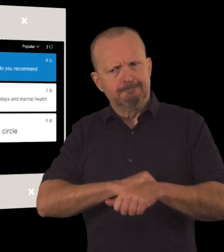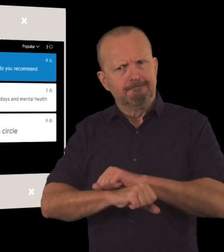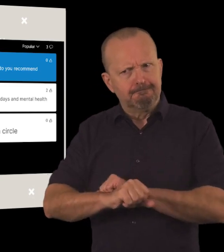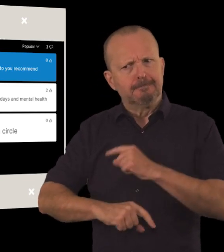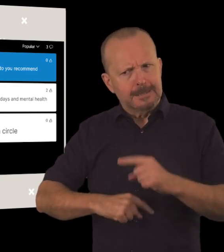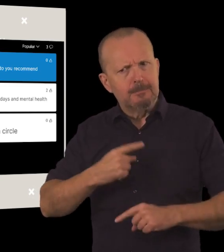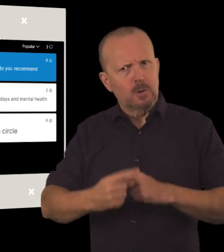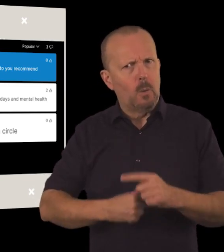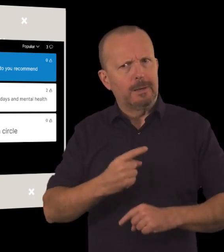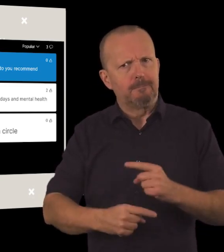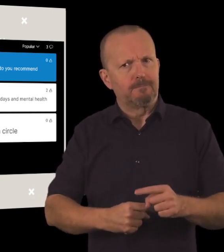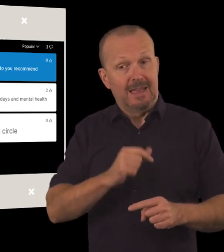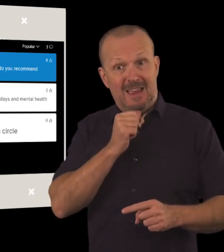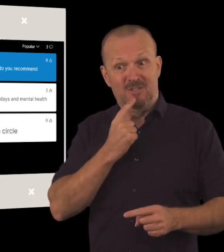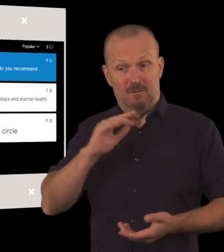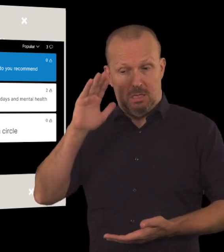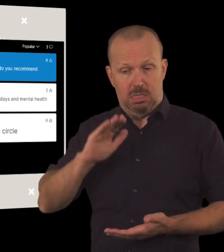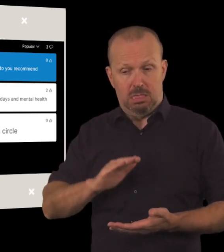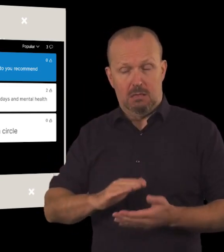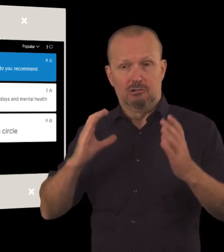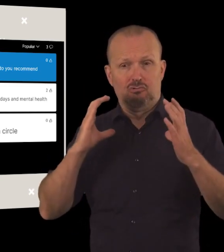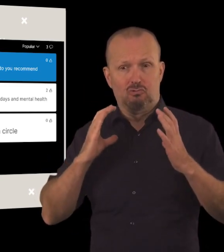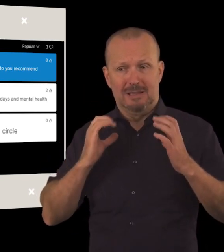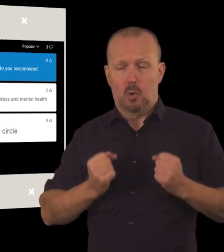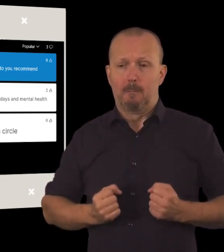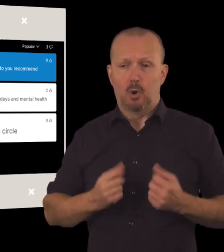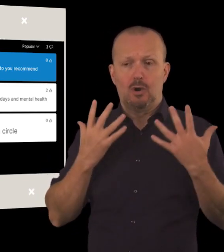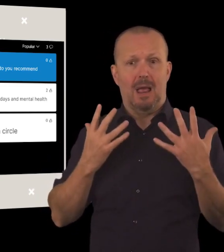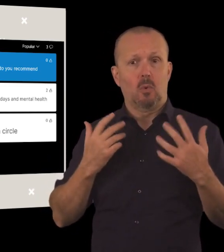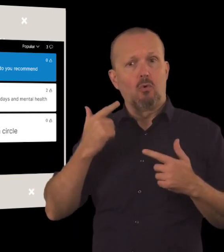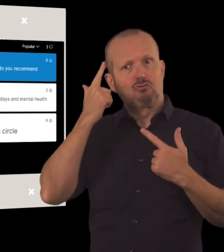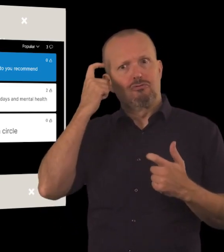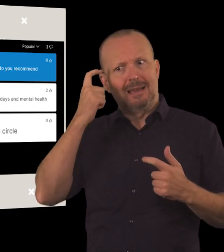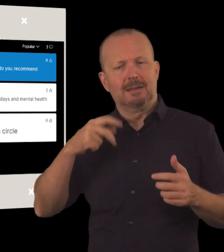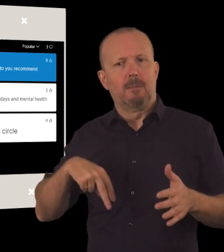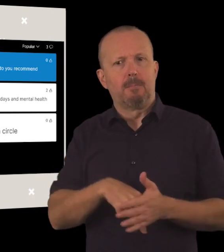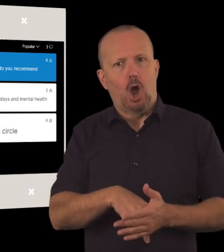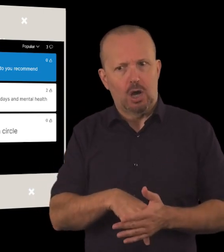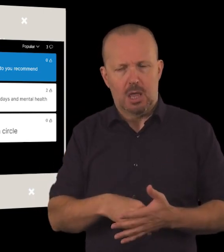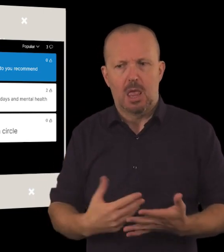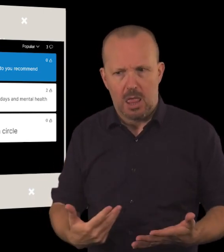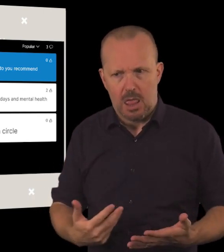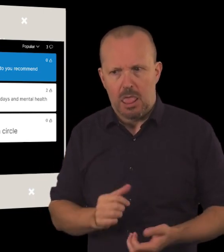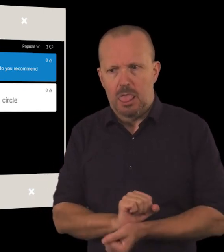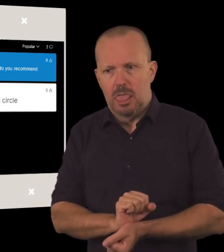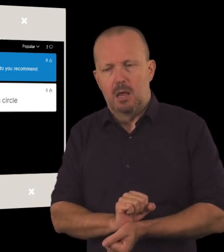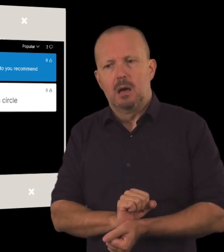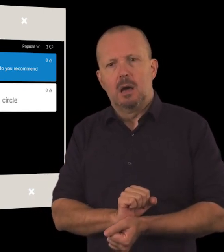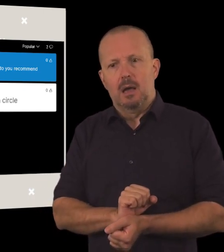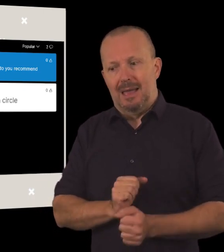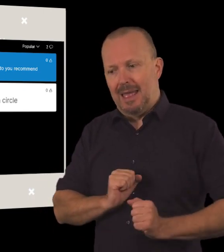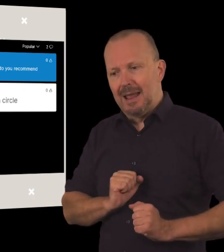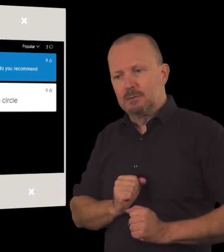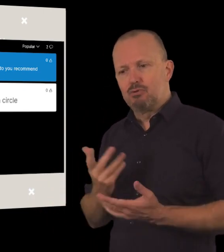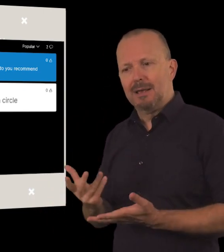people can help you bring that creativity back. Like, I know for my team, if someone is experiencing a low, it's nice to